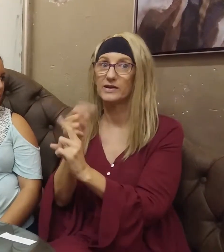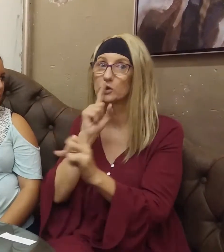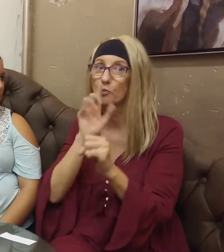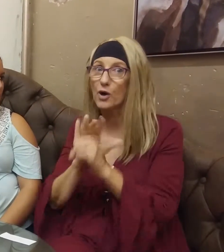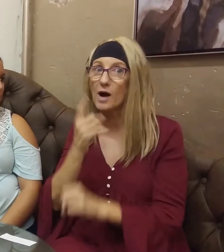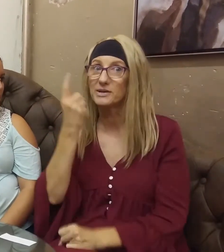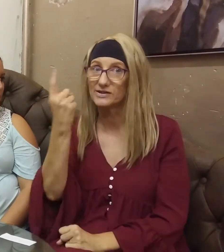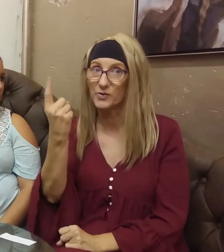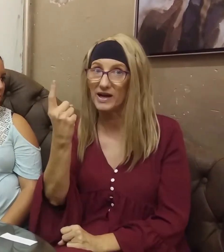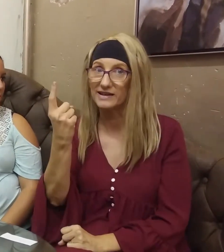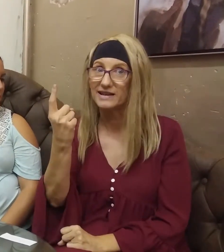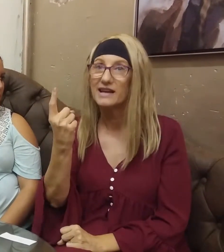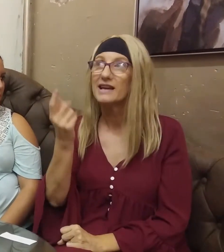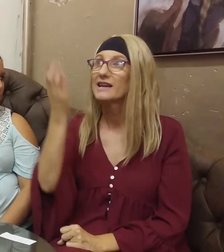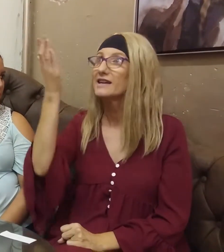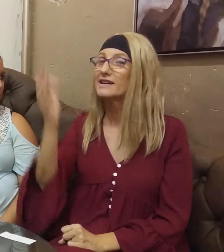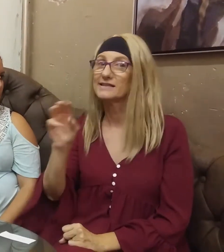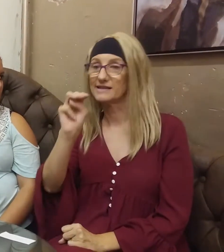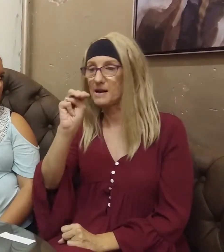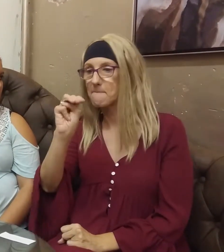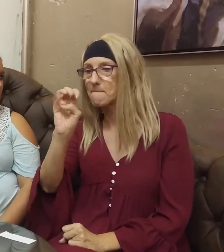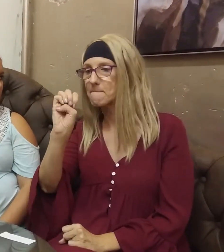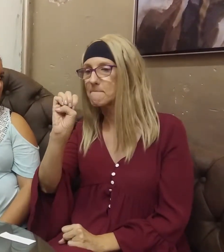the promised one. He is the